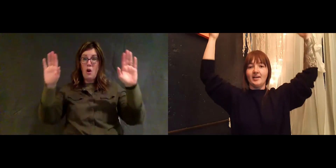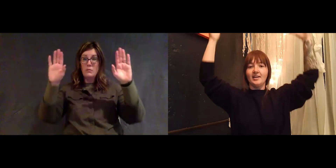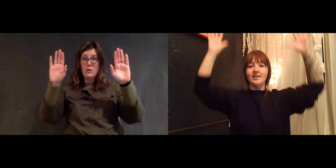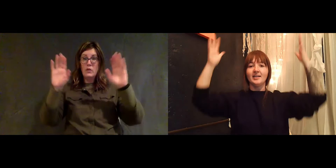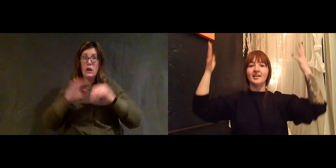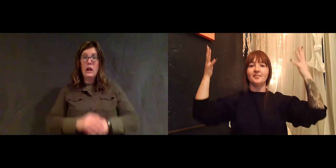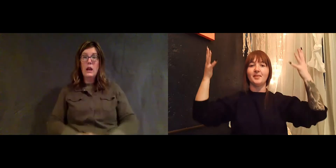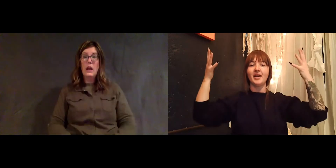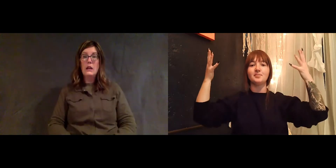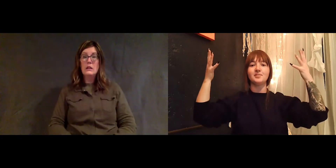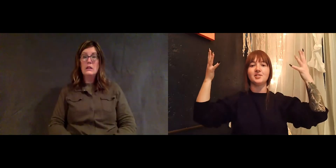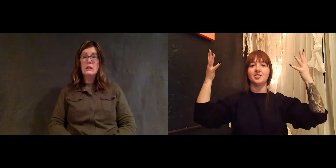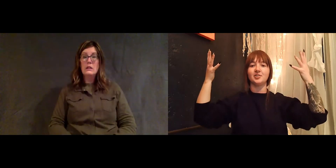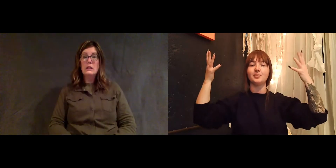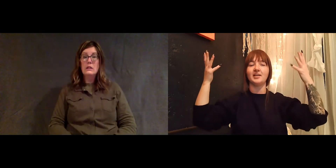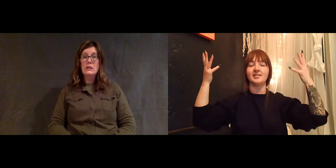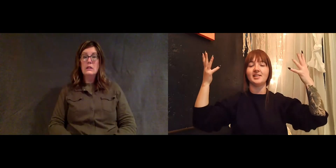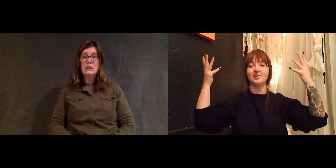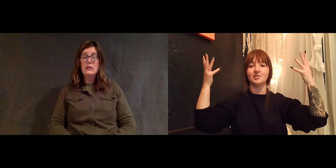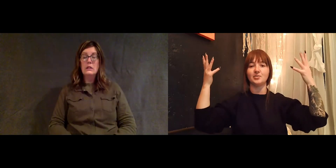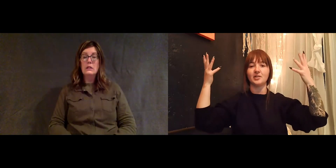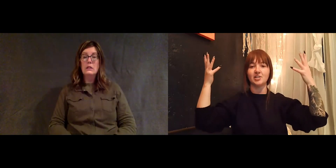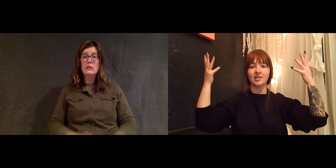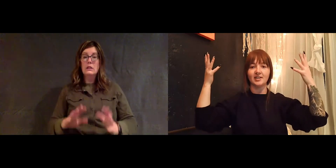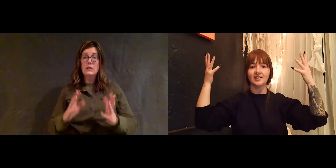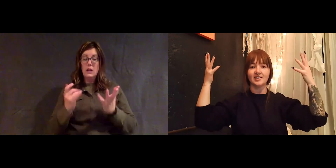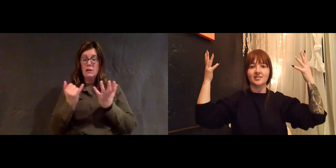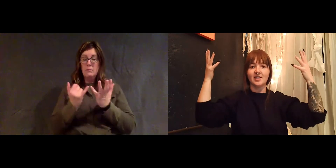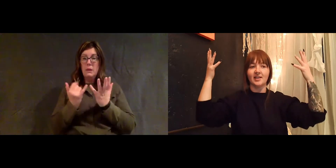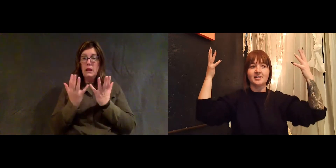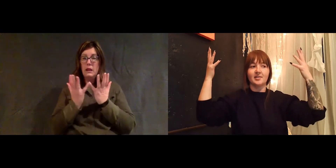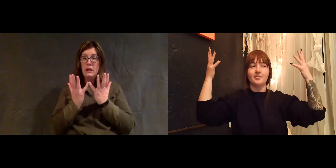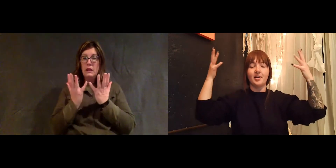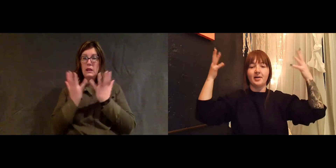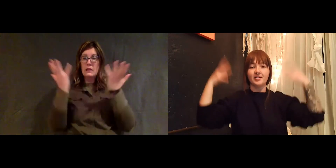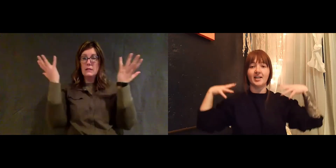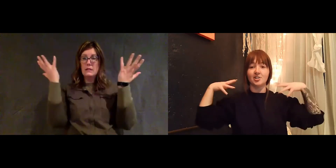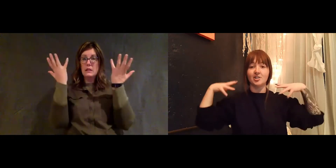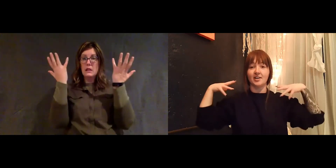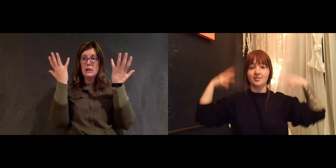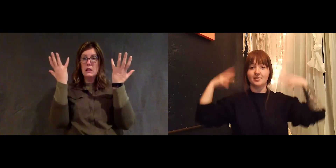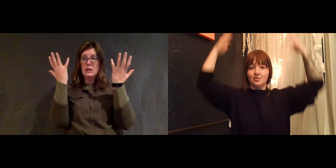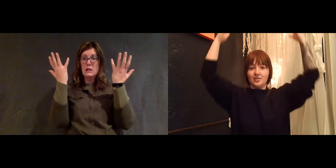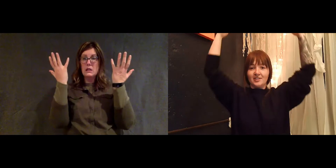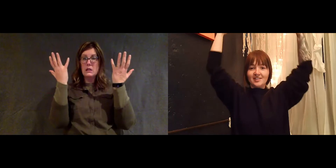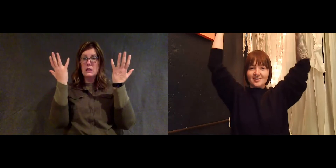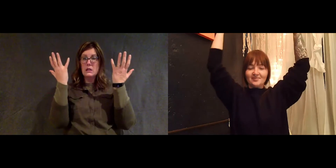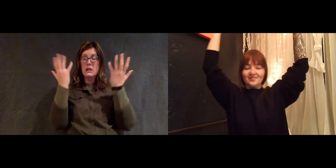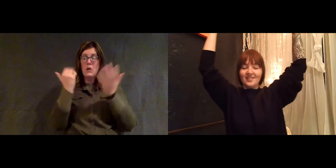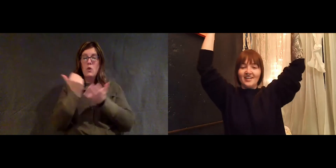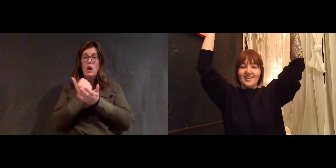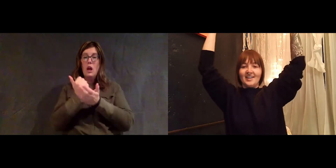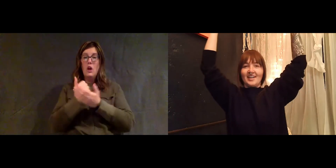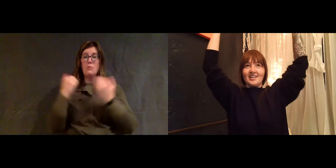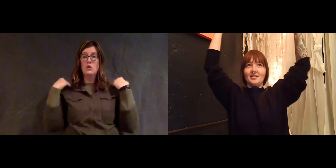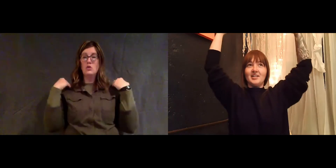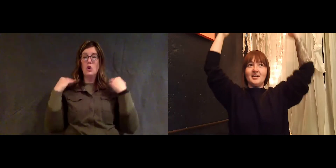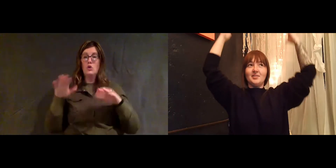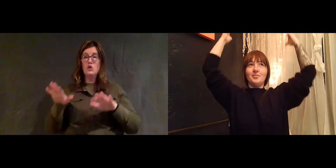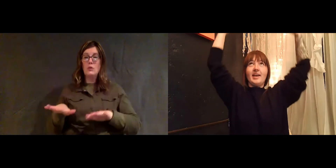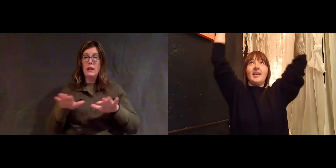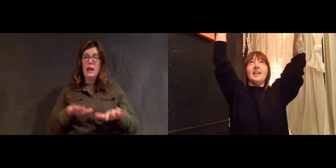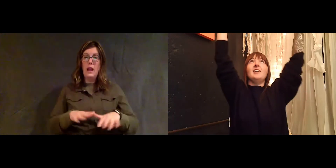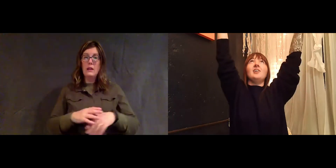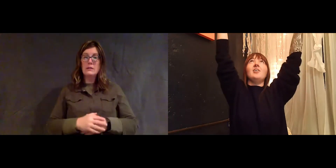we can. It might help to turn your pinkies in toward each other. This will take some tension out of your shoulders. And then with